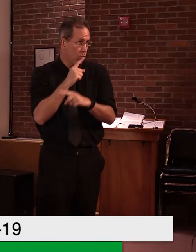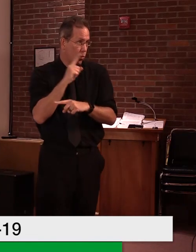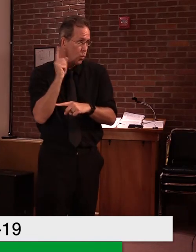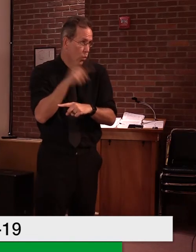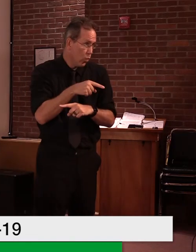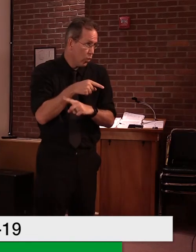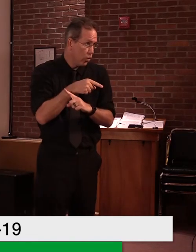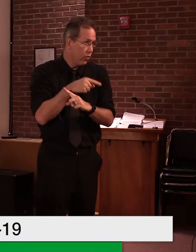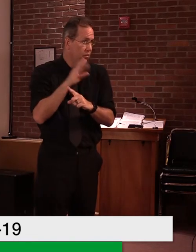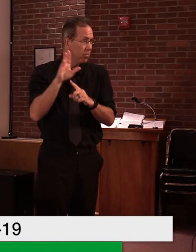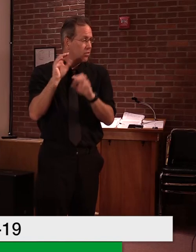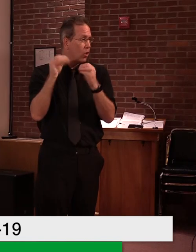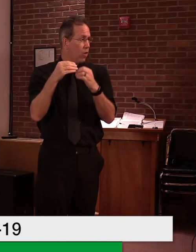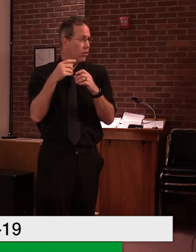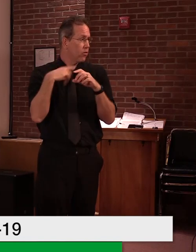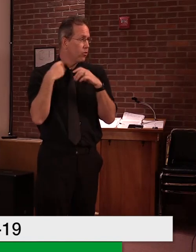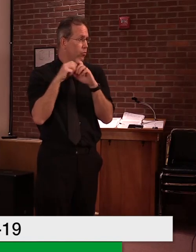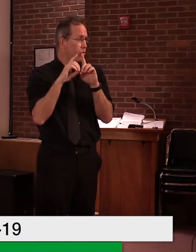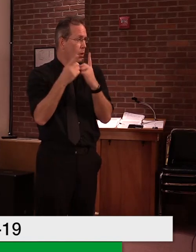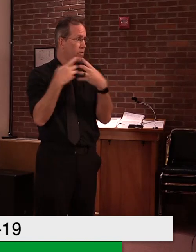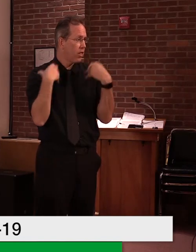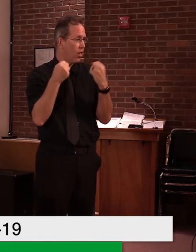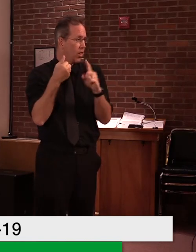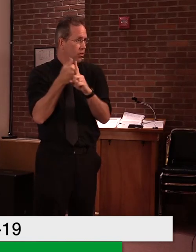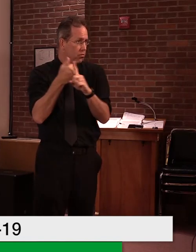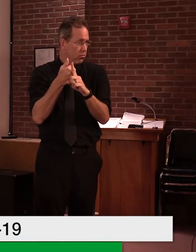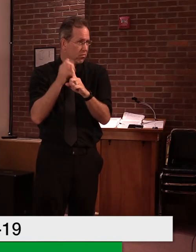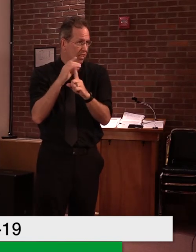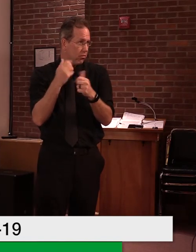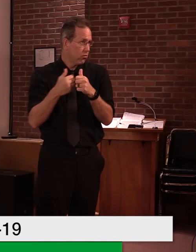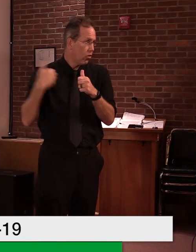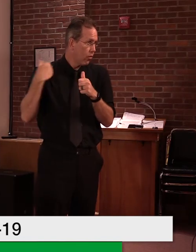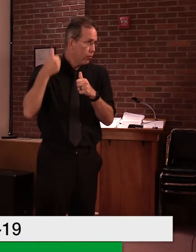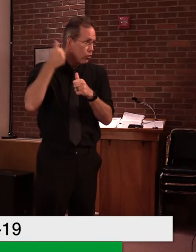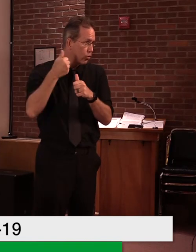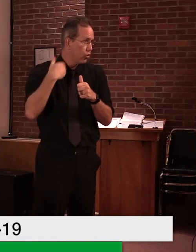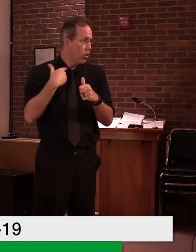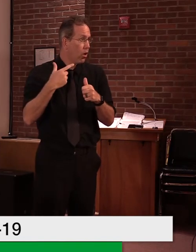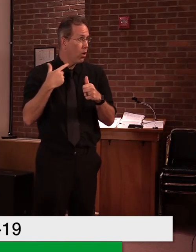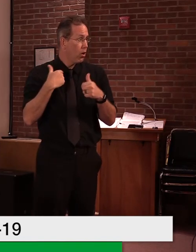as the chief health officer to mandate masks, then I